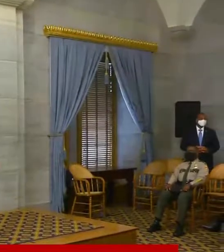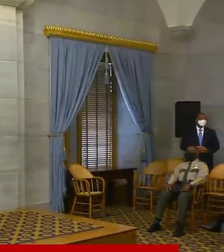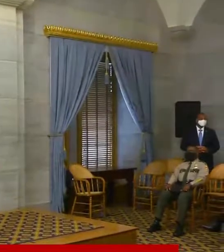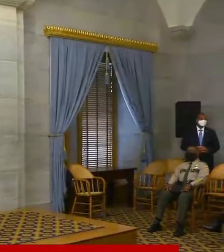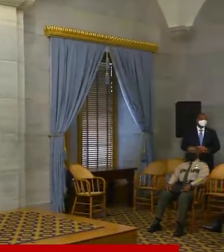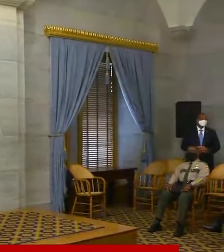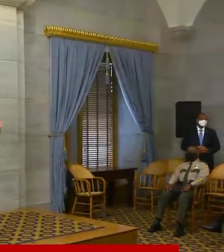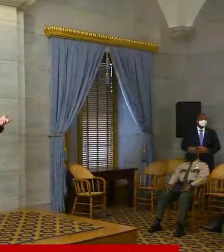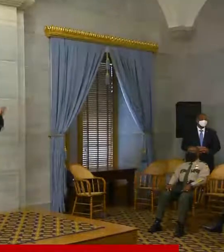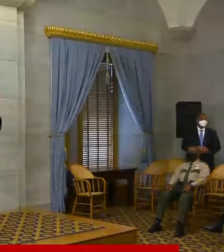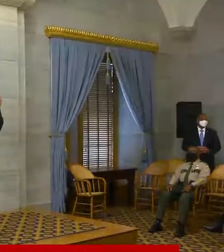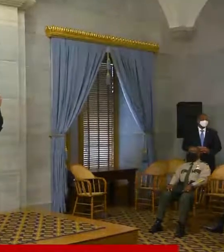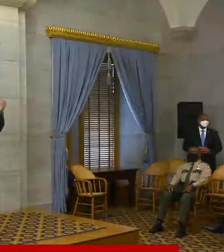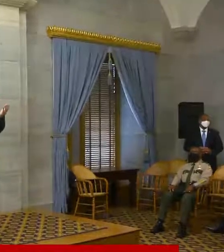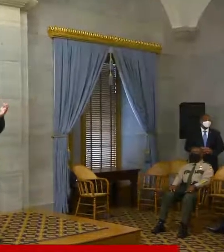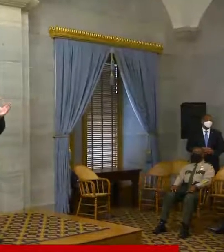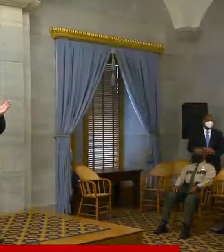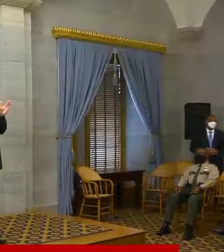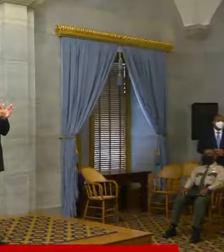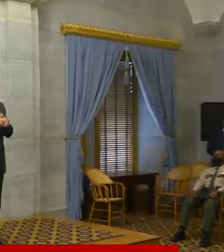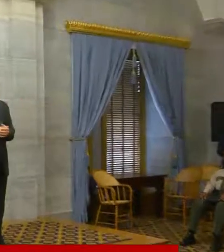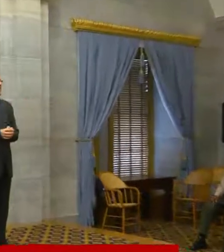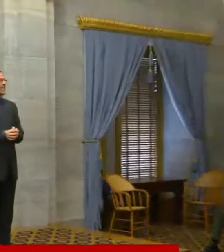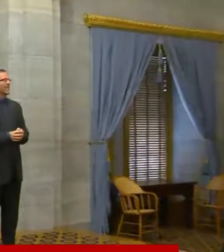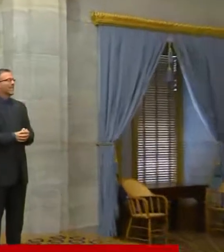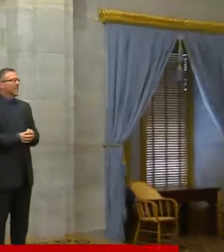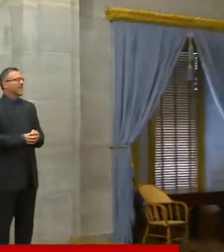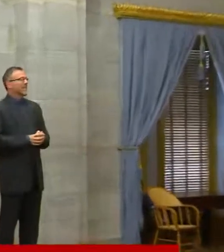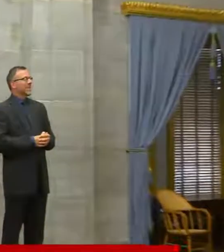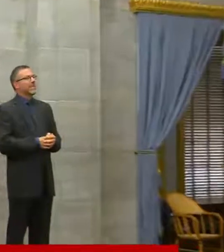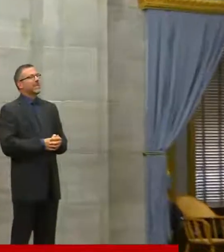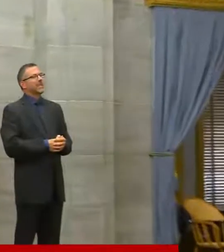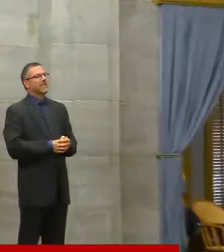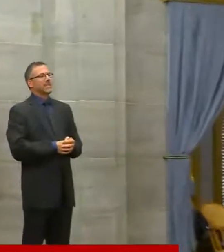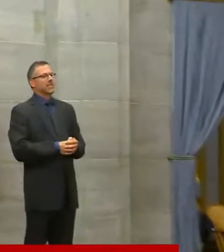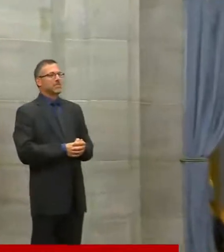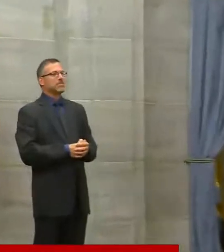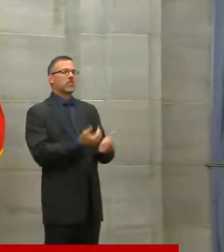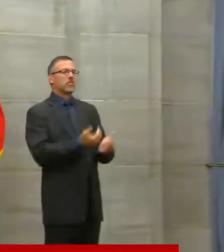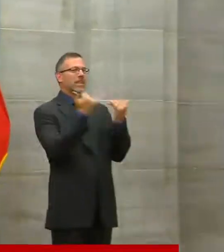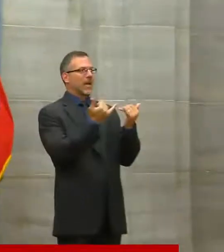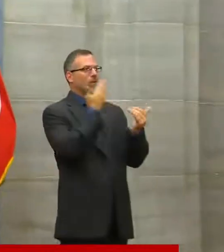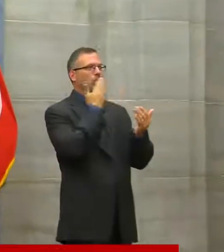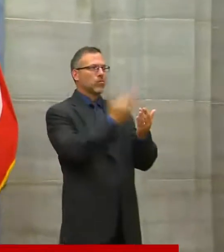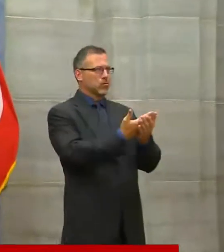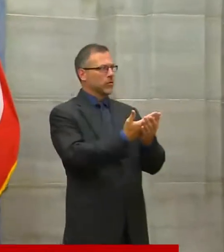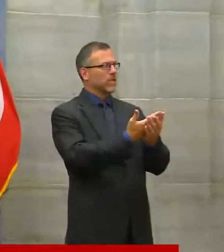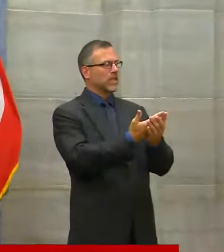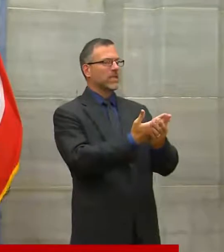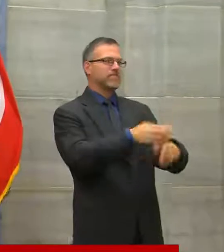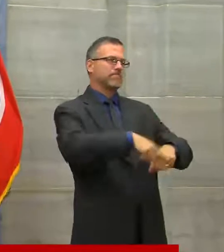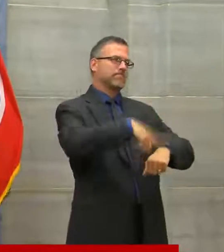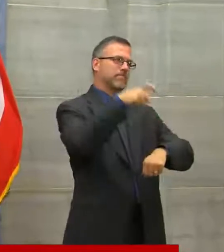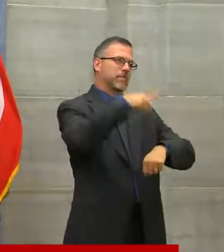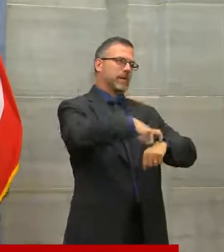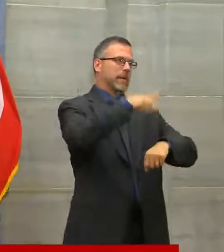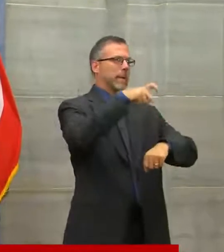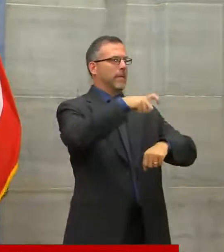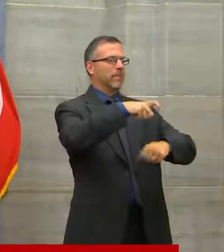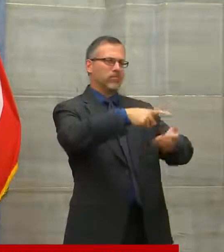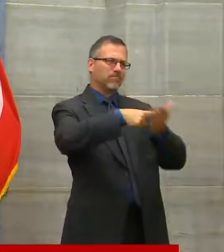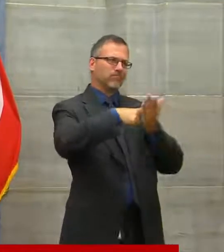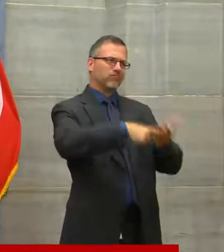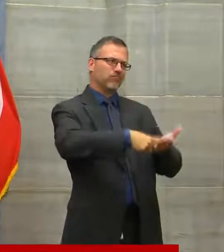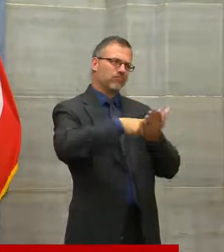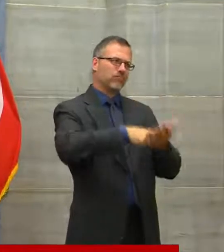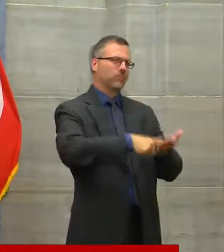Again, thanks to you all. And as I said, it's timely conversation. It's an elevated